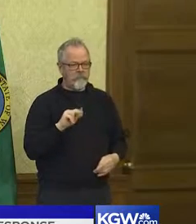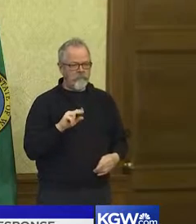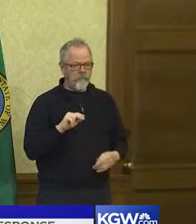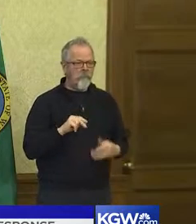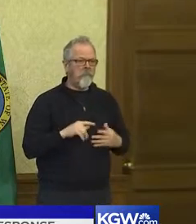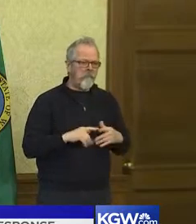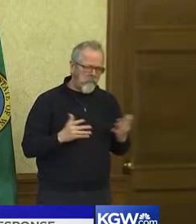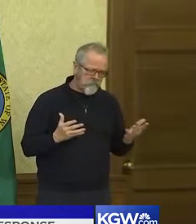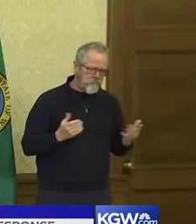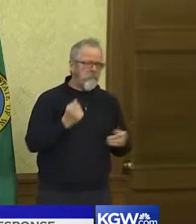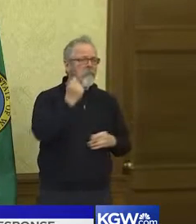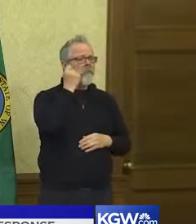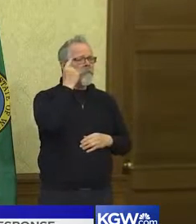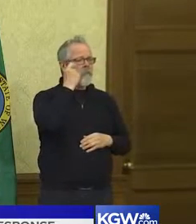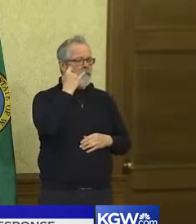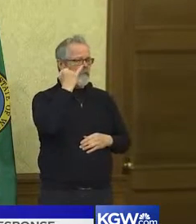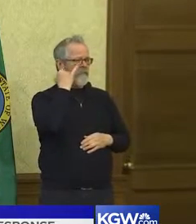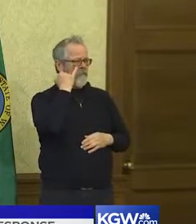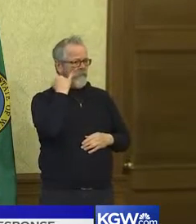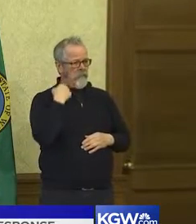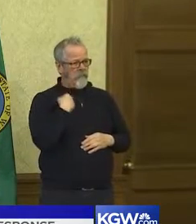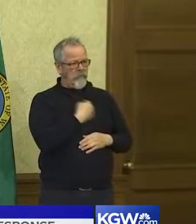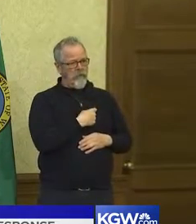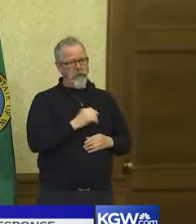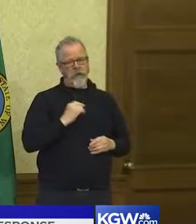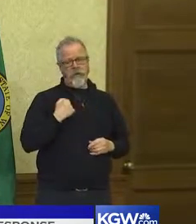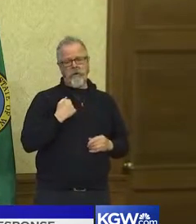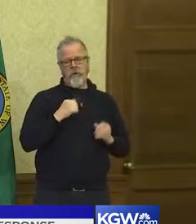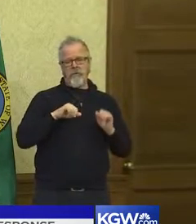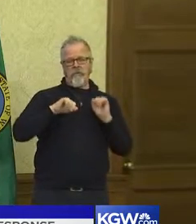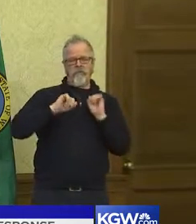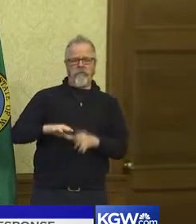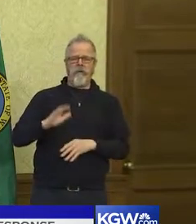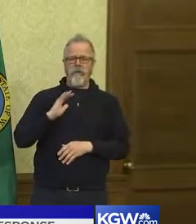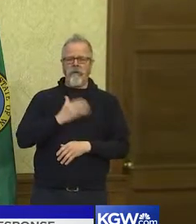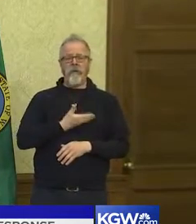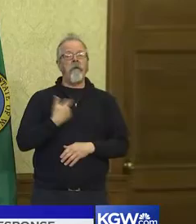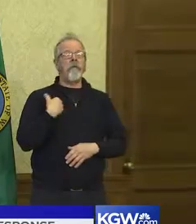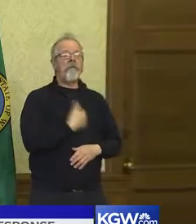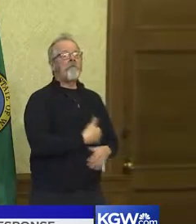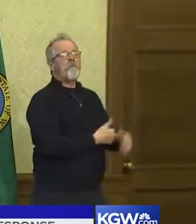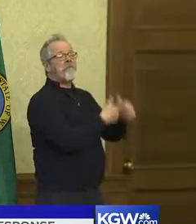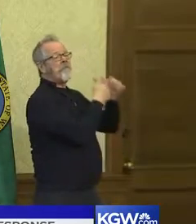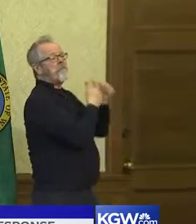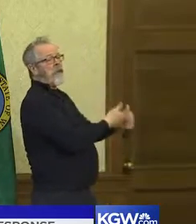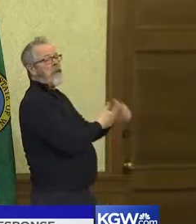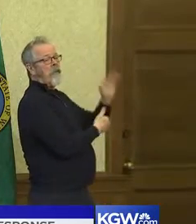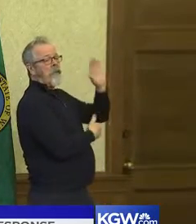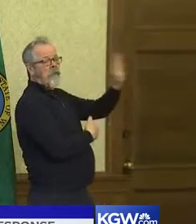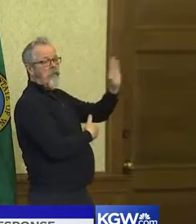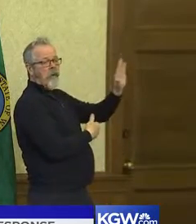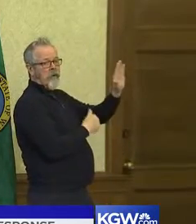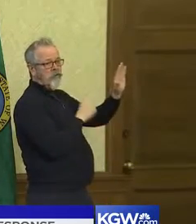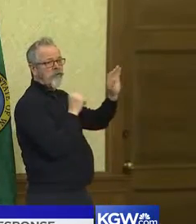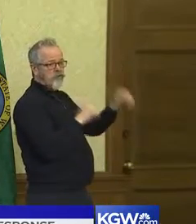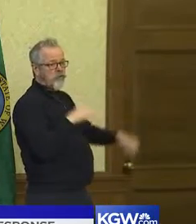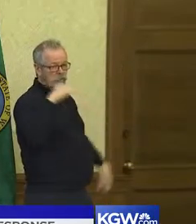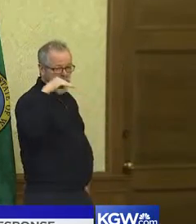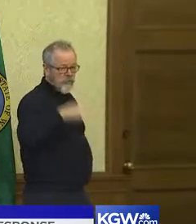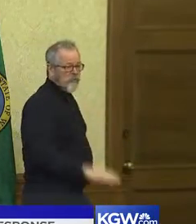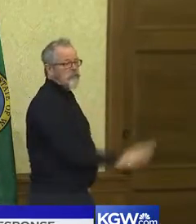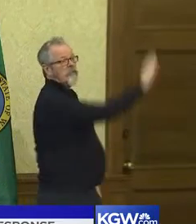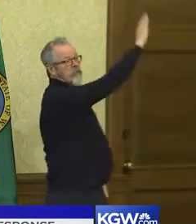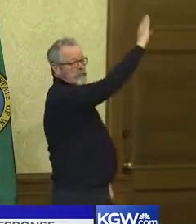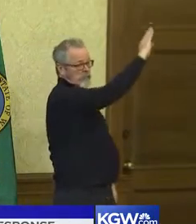the T, in a situation where our infection rate would go back up. We're not going to do that in the state of